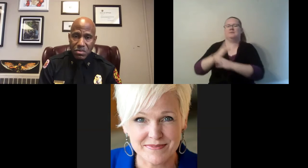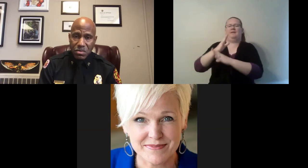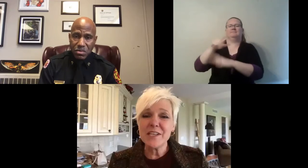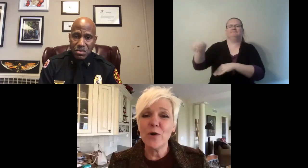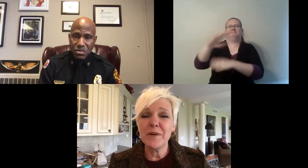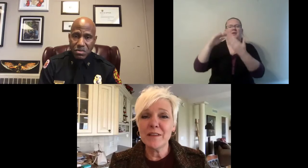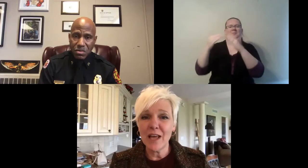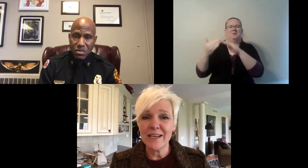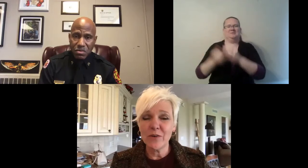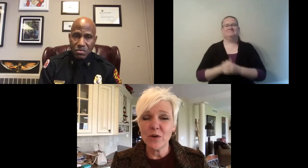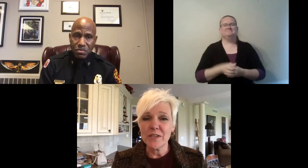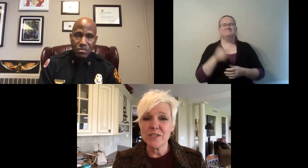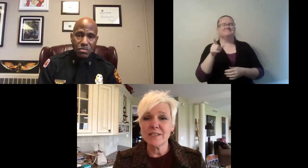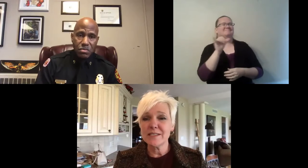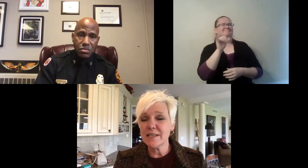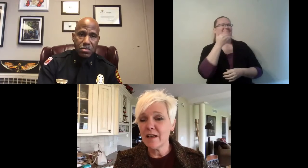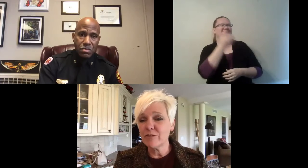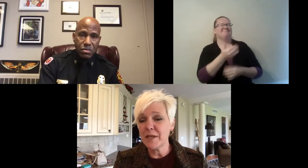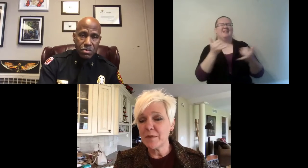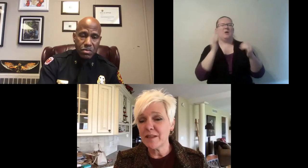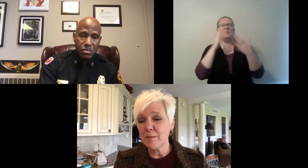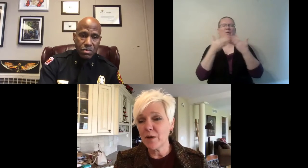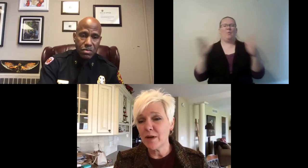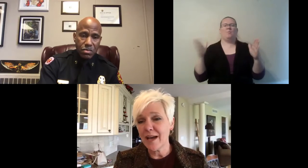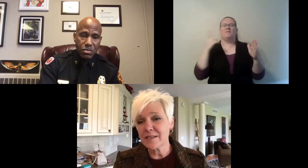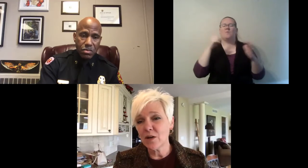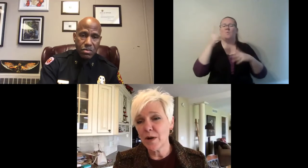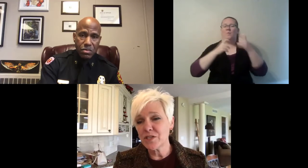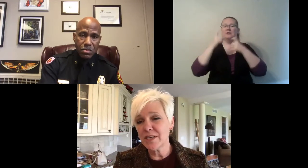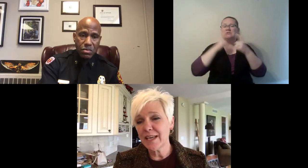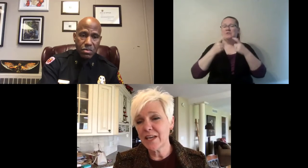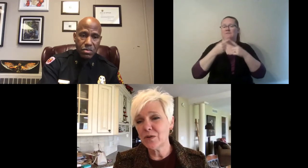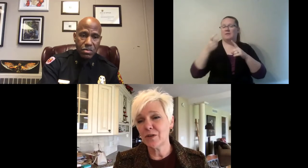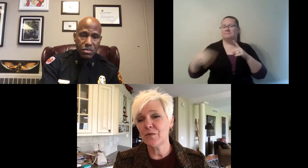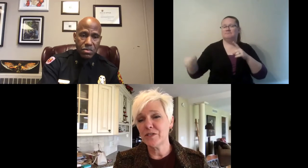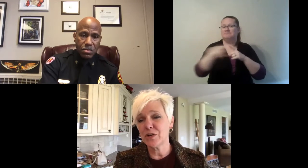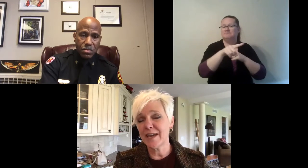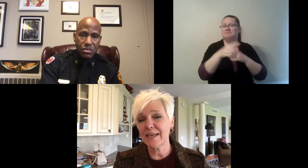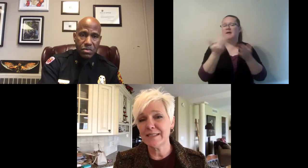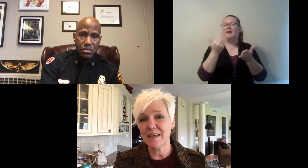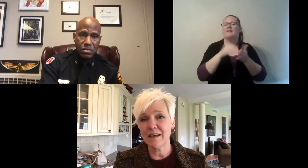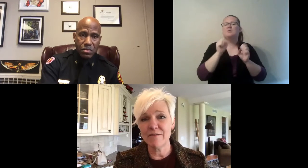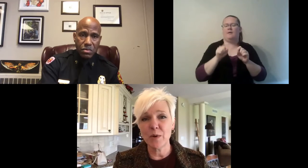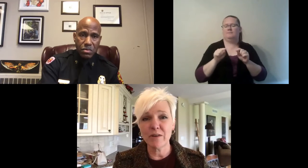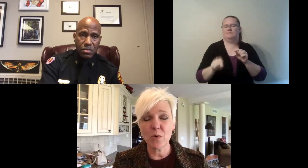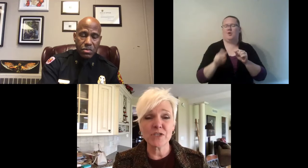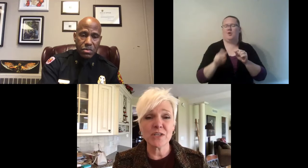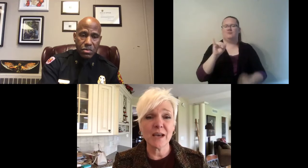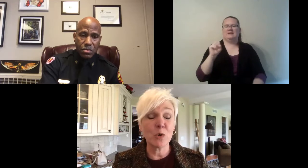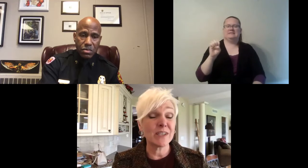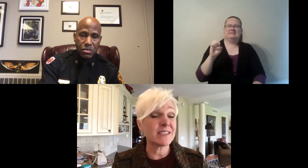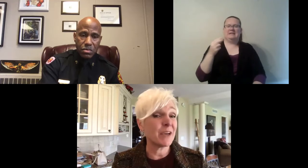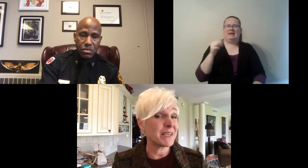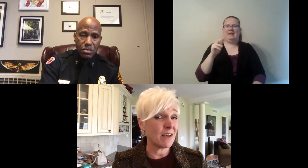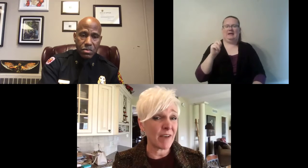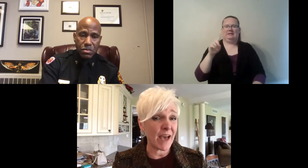Okay, we want to open the line now to questions from anybody that might want to ask a question. Again, you can raise your hand. If you have a question, I'm